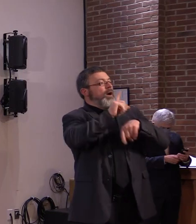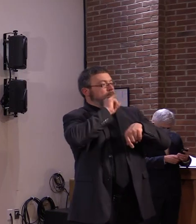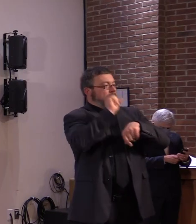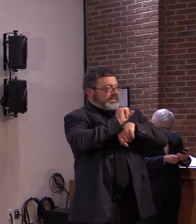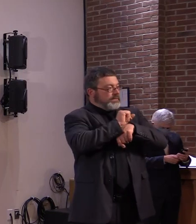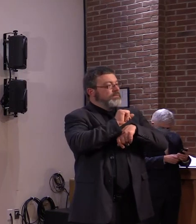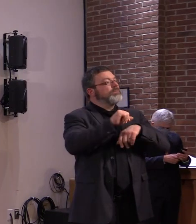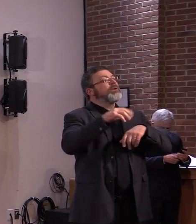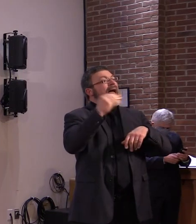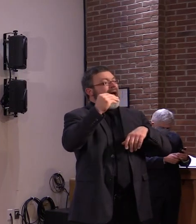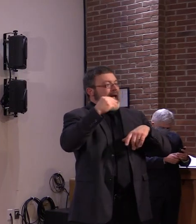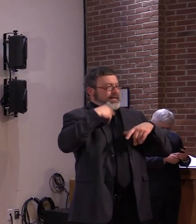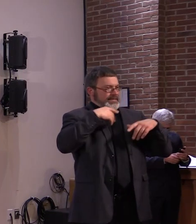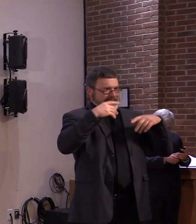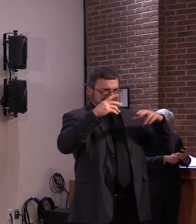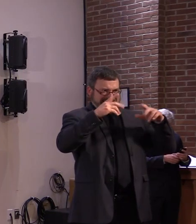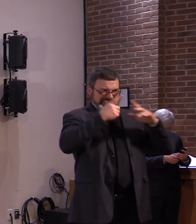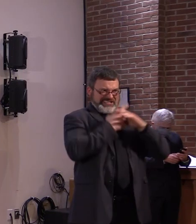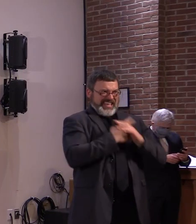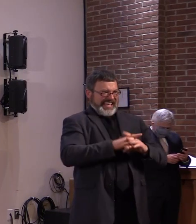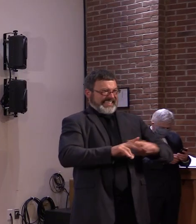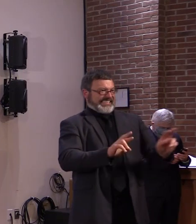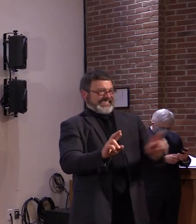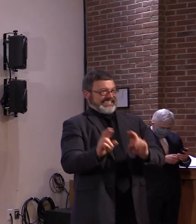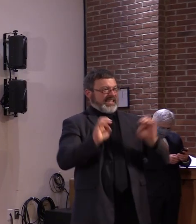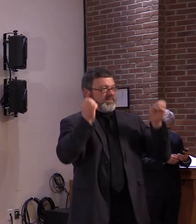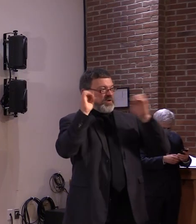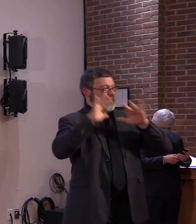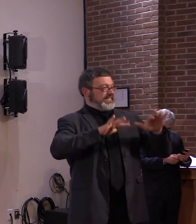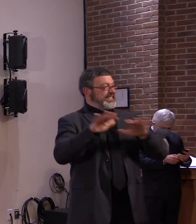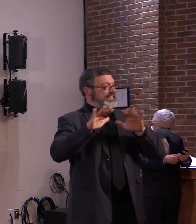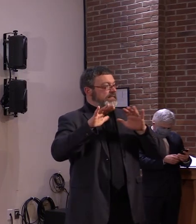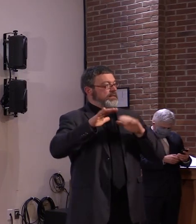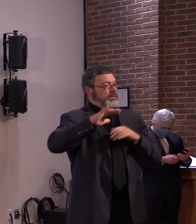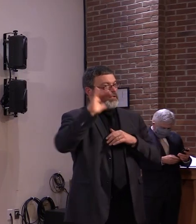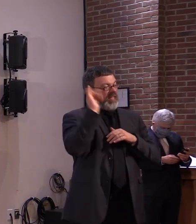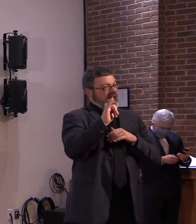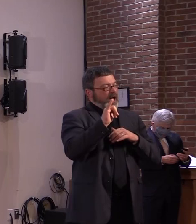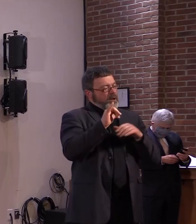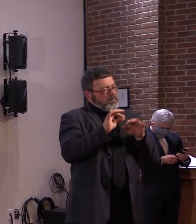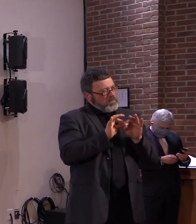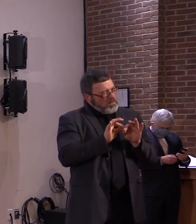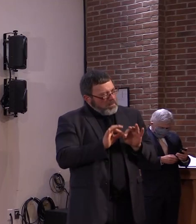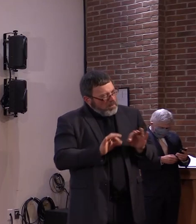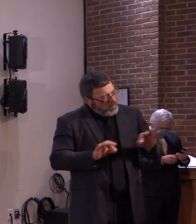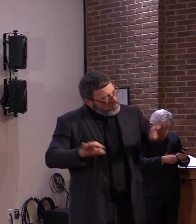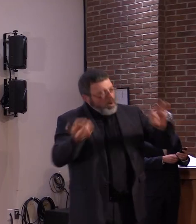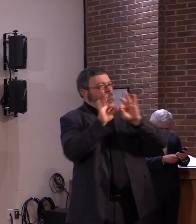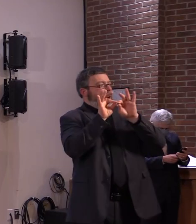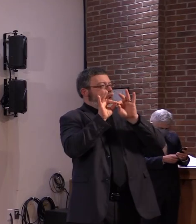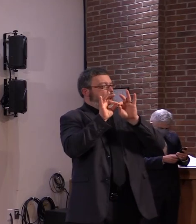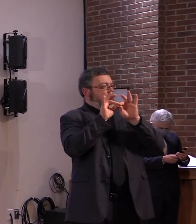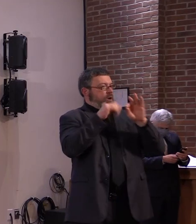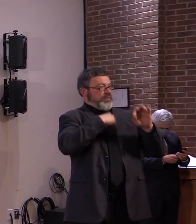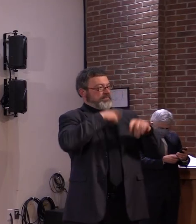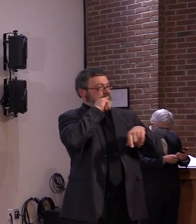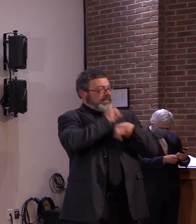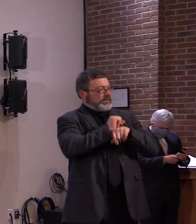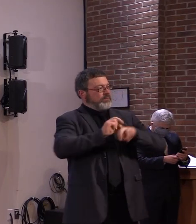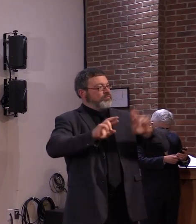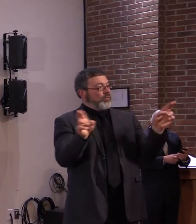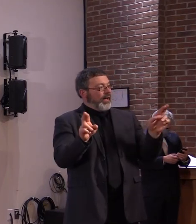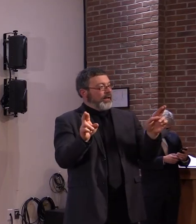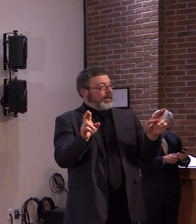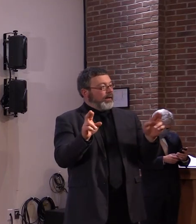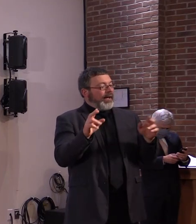pandemic preparedness is a core function and needs to be well supported, even when times look good. So the fact